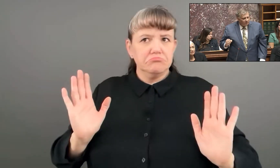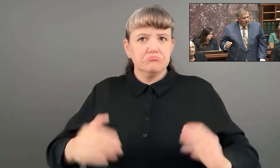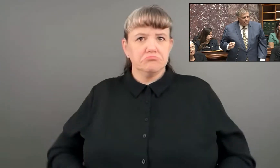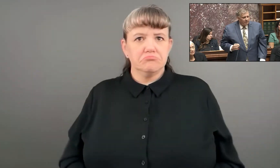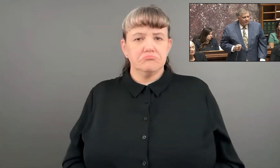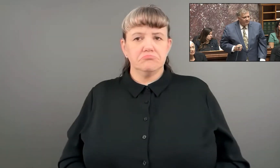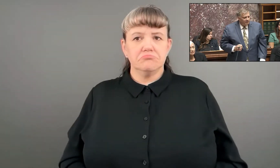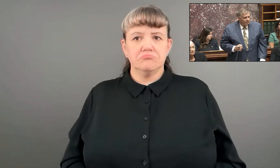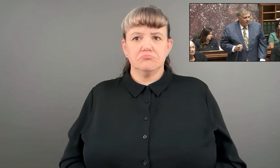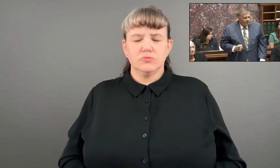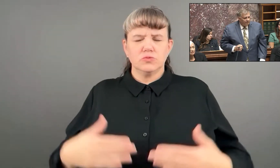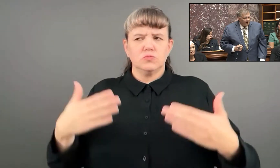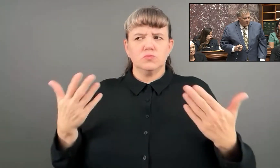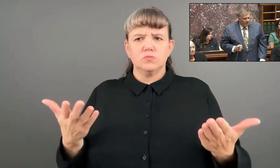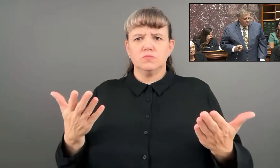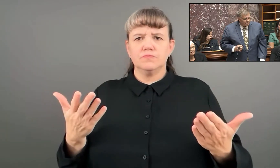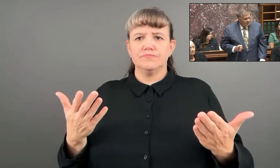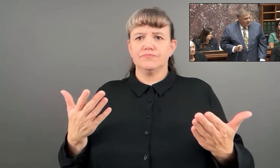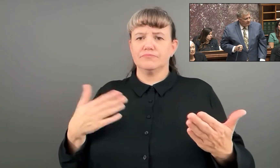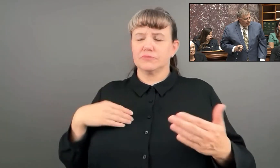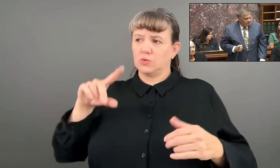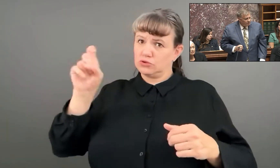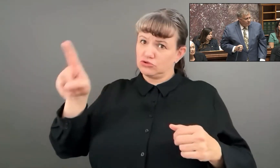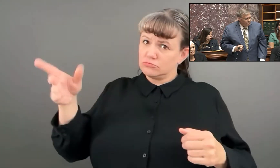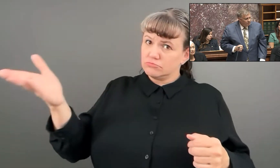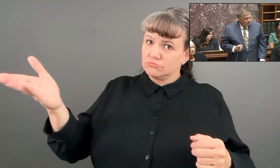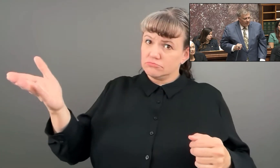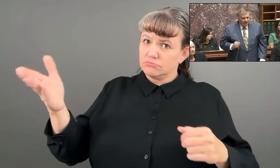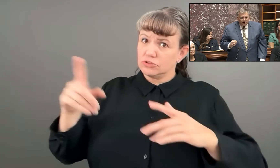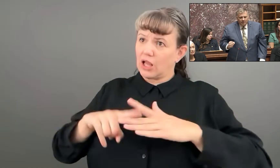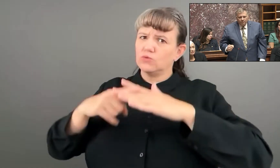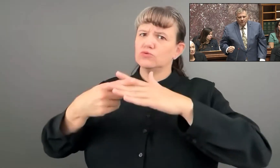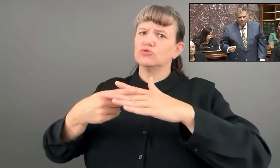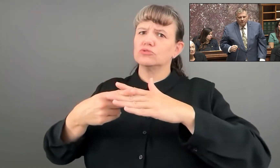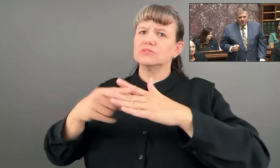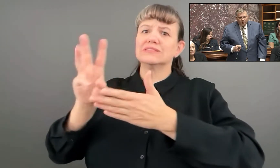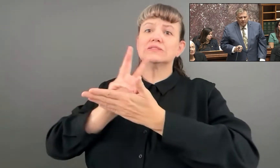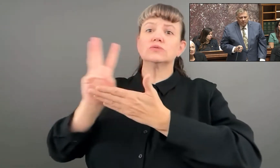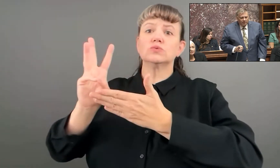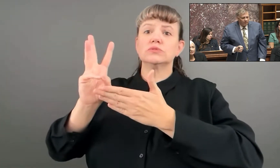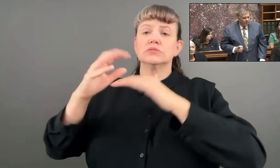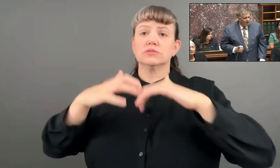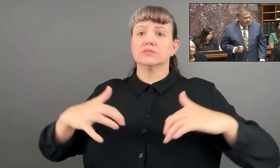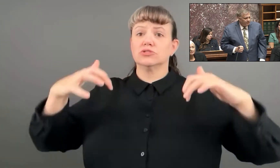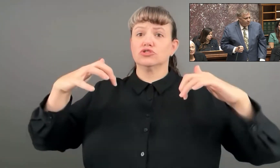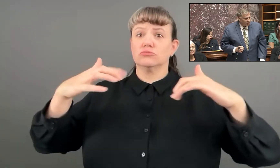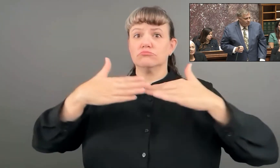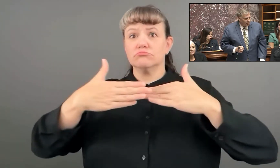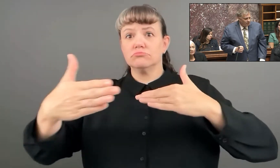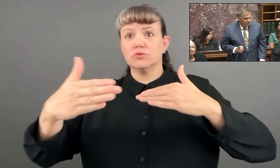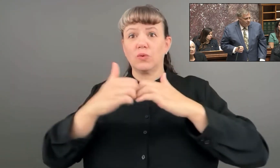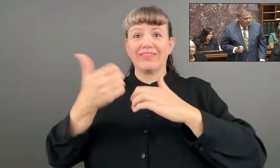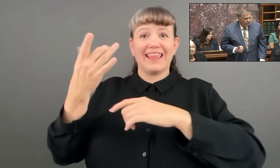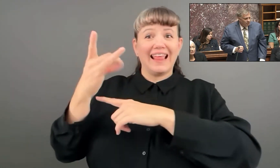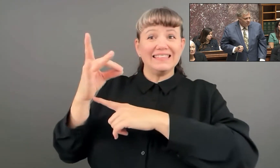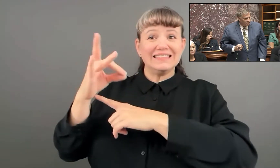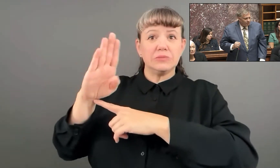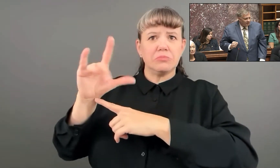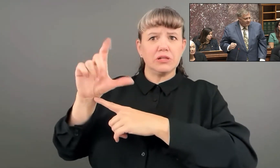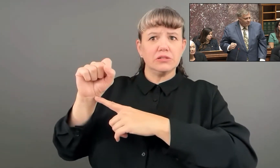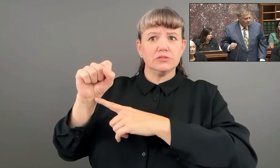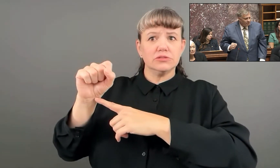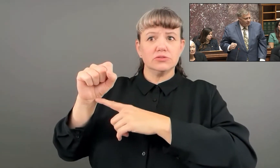at the start of a 6-week legislative session with 18 bills to try to deal with on behalf of the public,